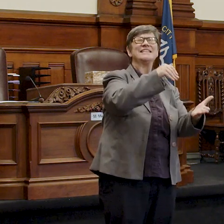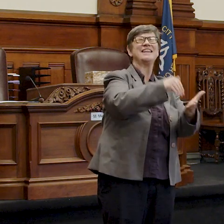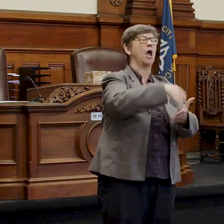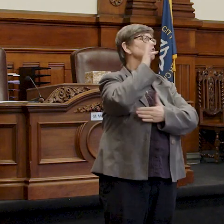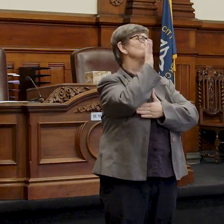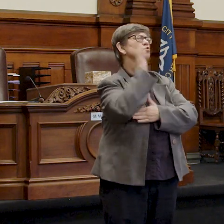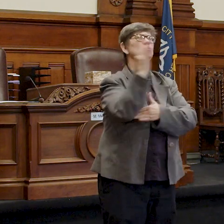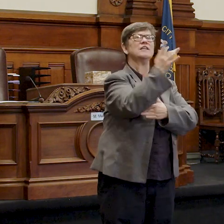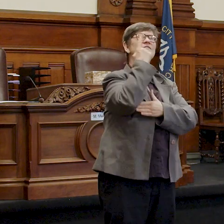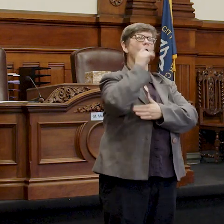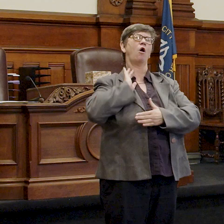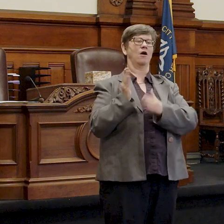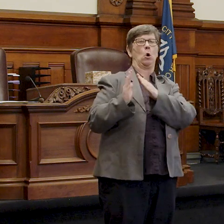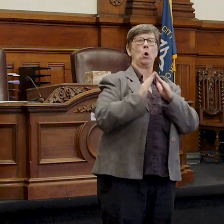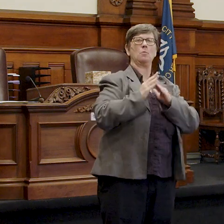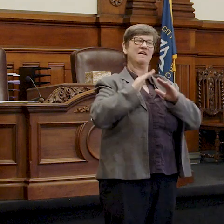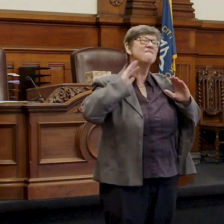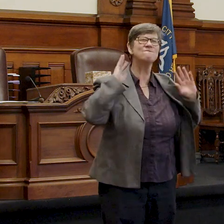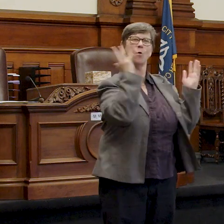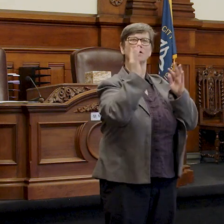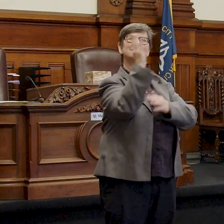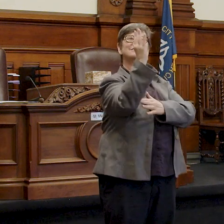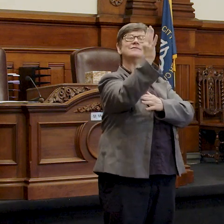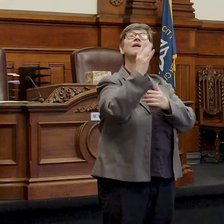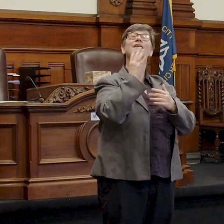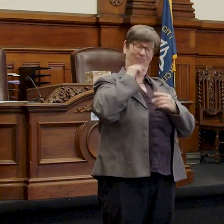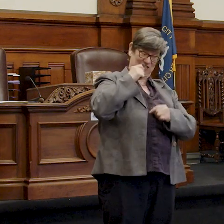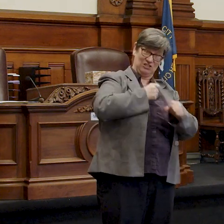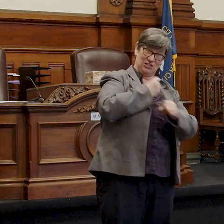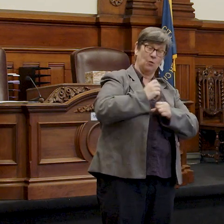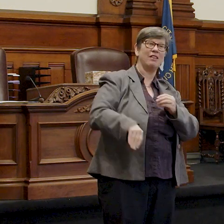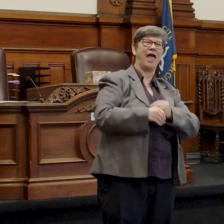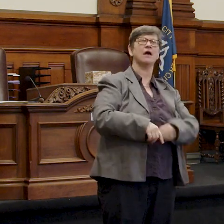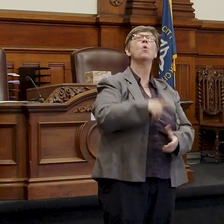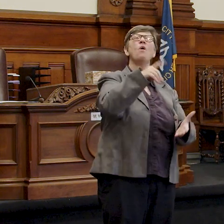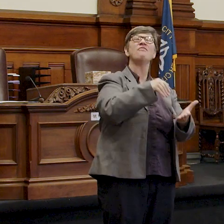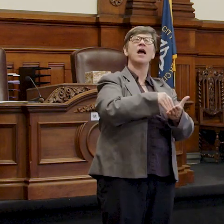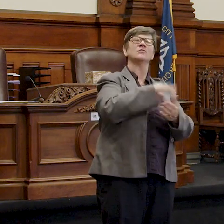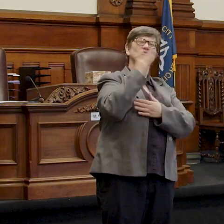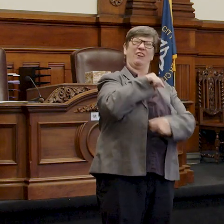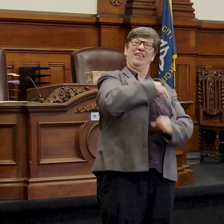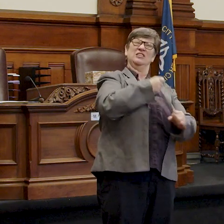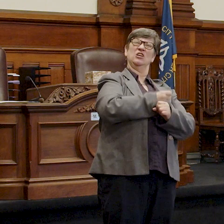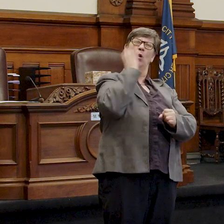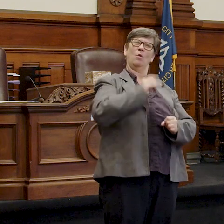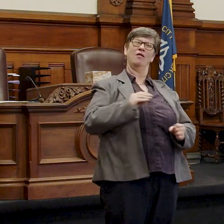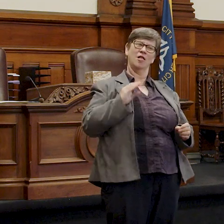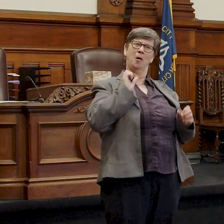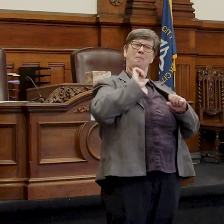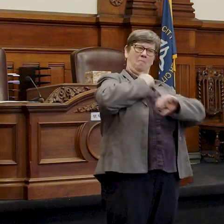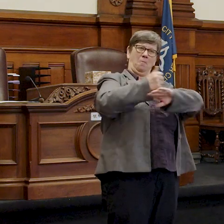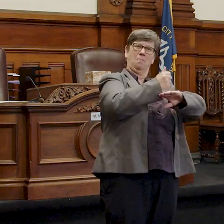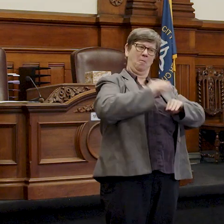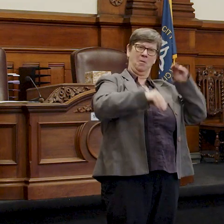urban forest. We're going to add 1,000 more trees this year. And I'm grateful for the support of this effort by Senator Schumer, who will provide funding